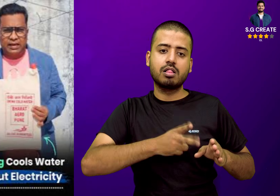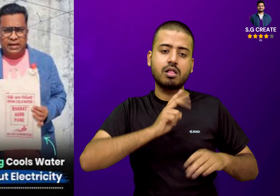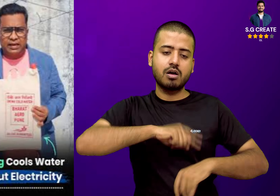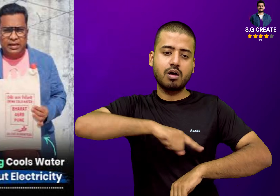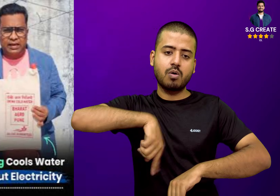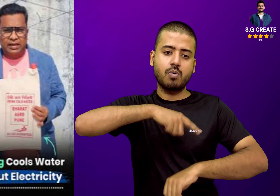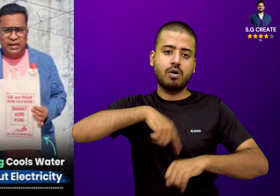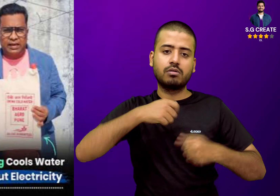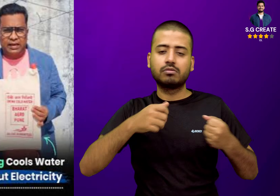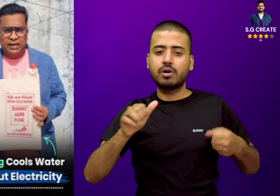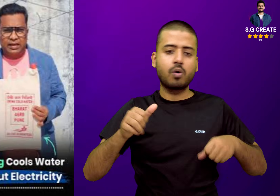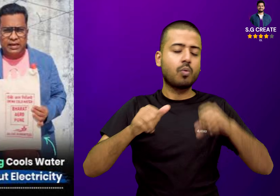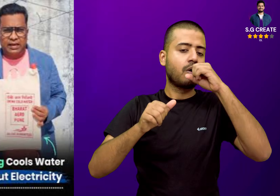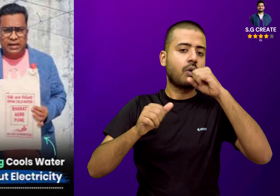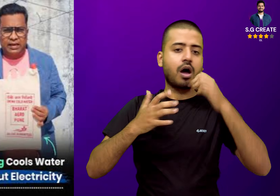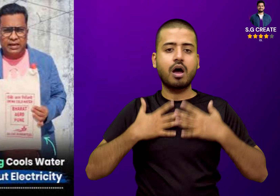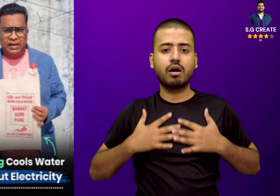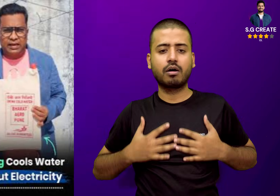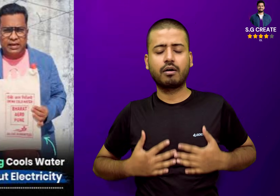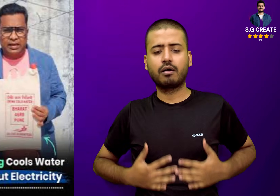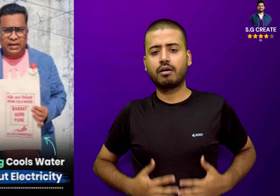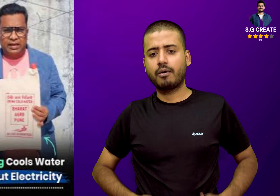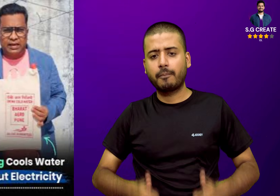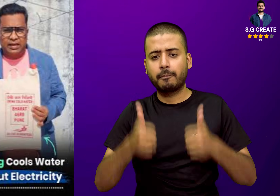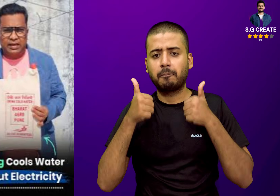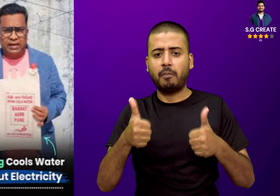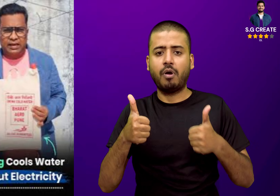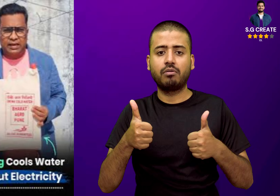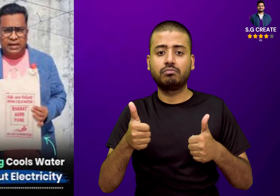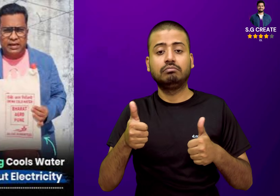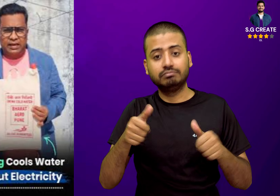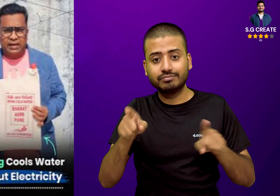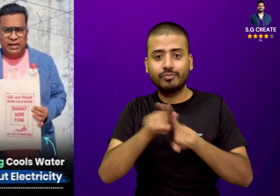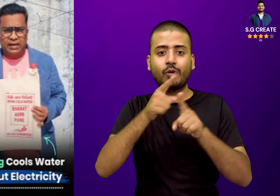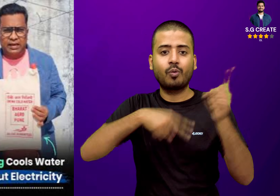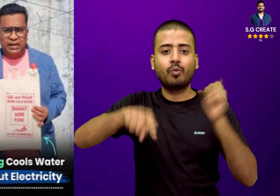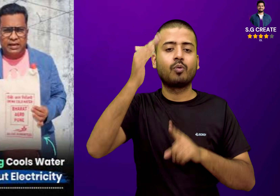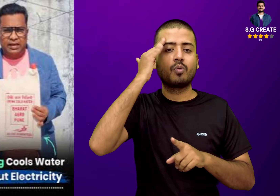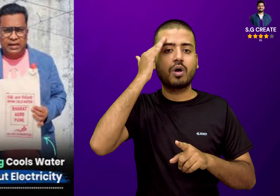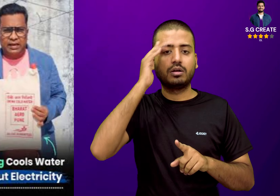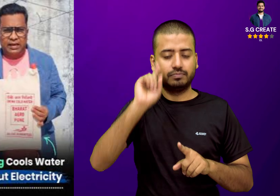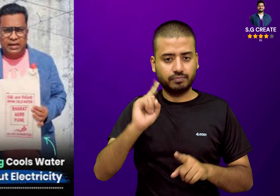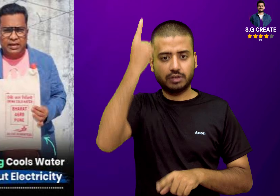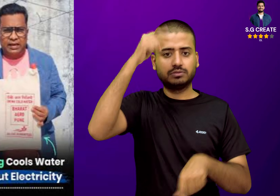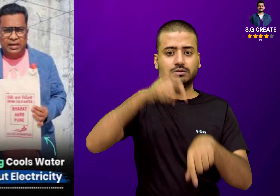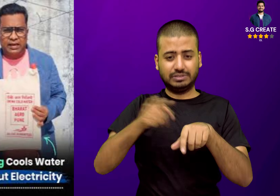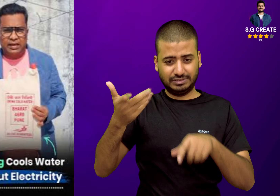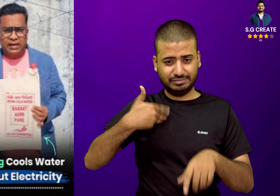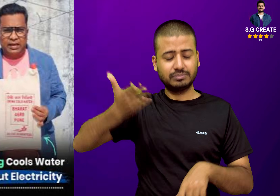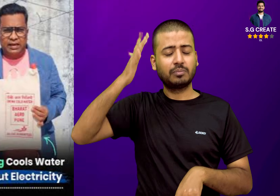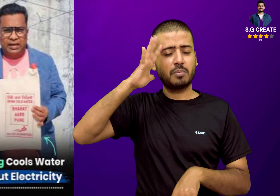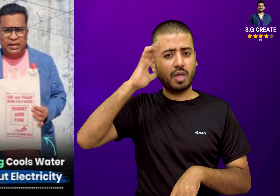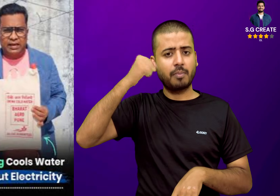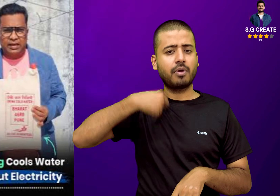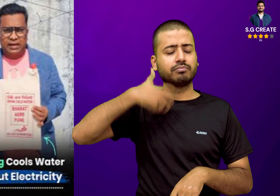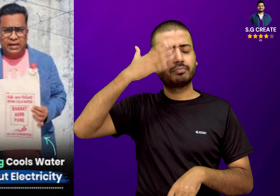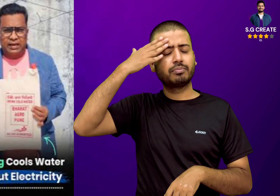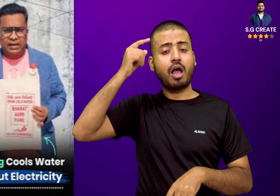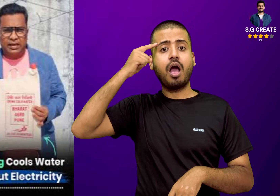stays damp. As that water slowly evaporates, it pulls heat away from the contents inside, naturally lowering the temperature.